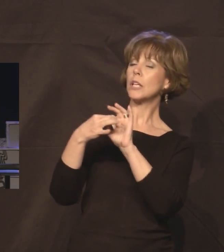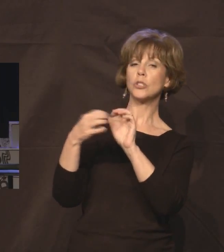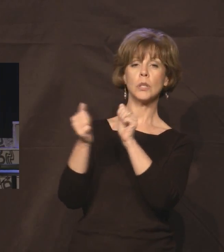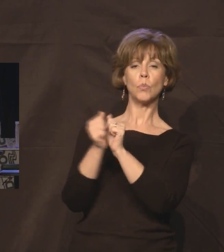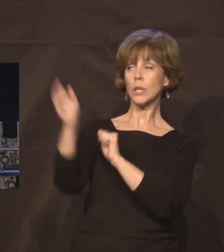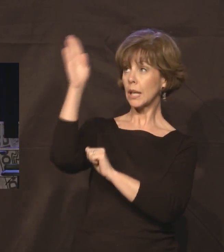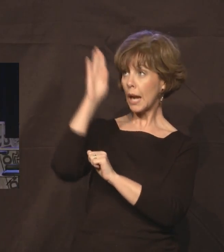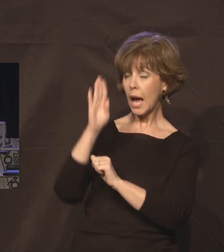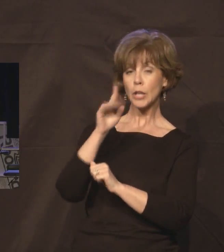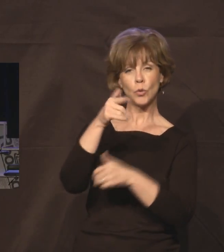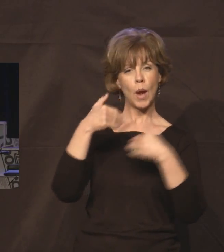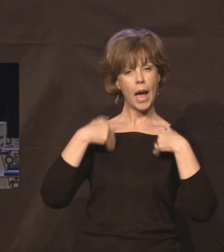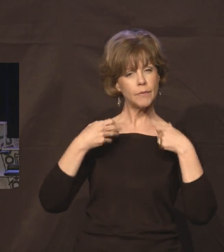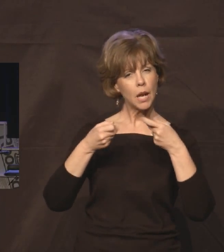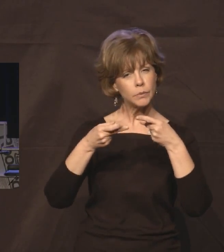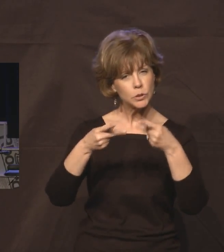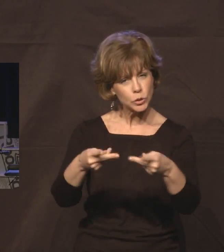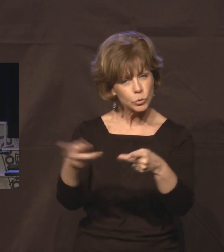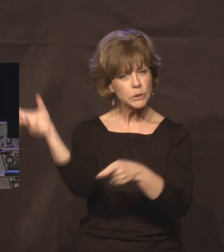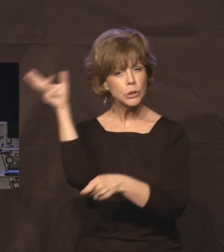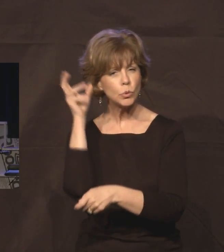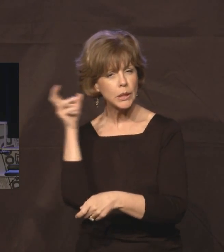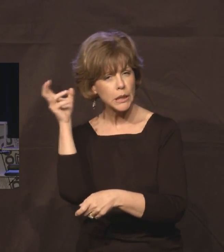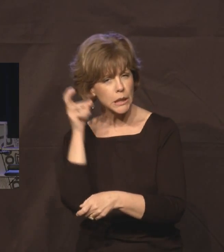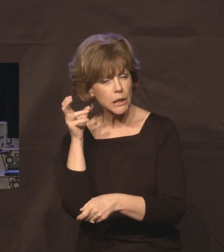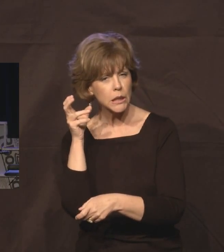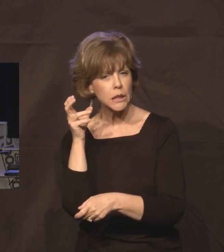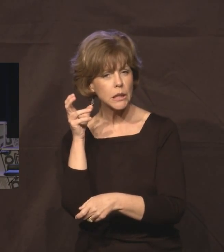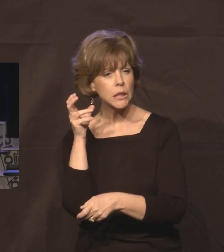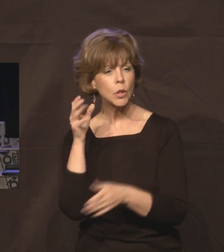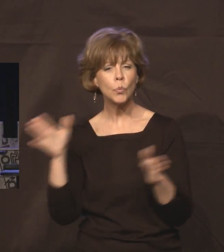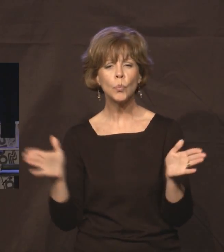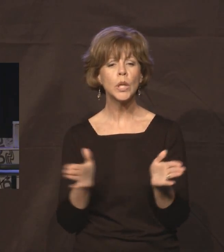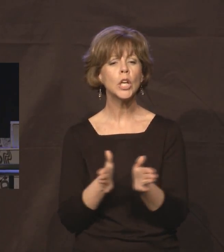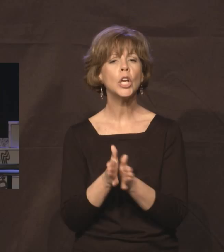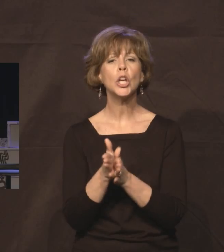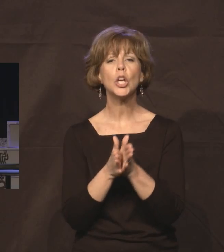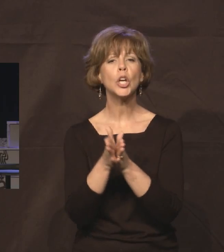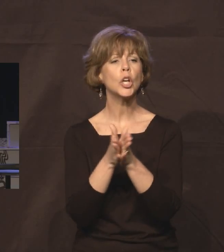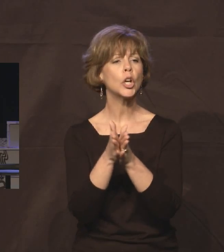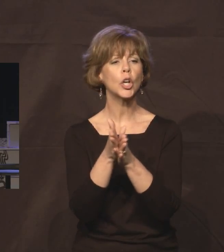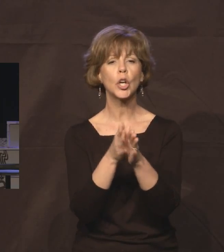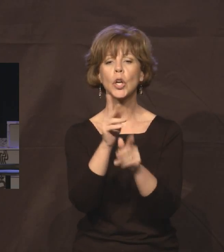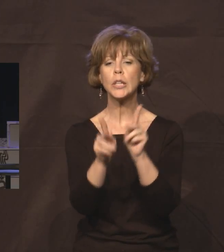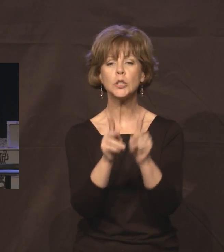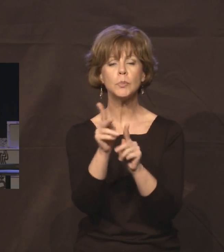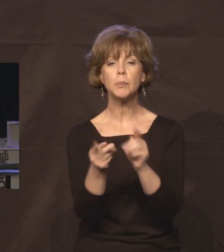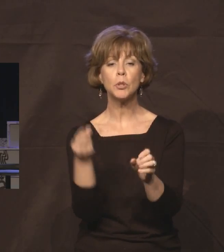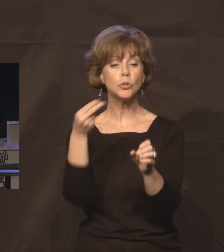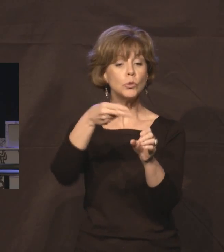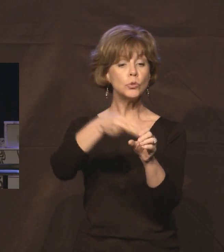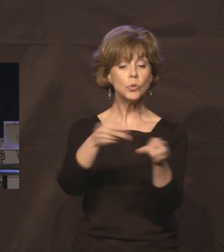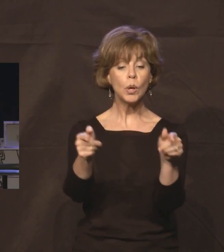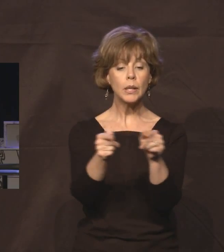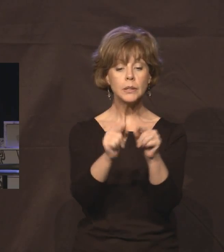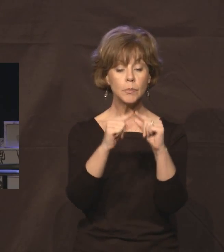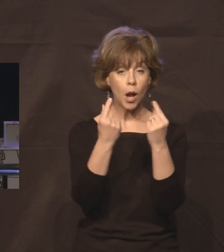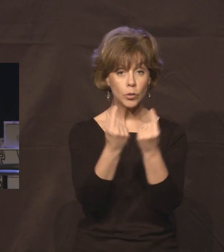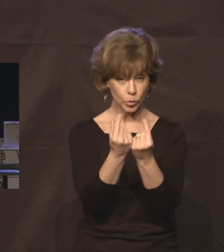him. We encourage people to join a small group. In fact, we're in the thick of that right now. We have approximately somewhere in the neighborhood of 500 people